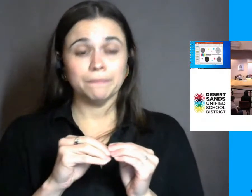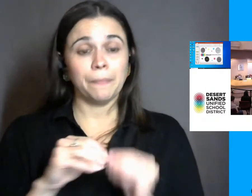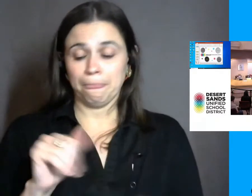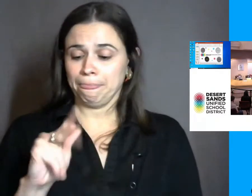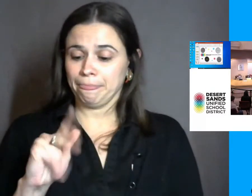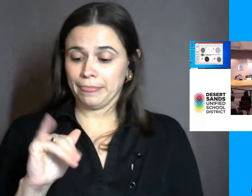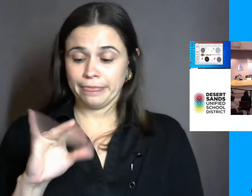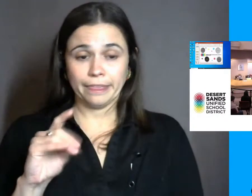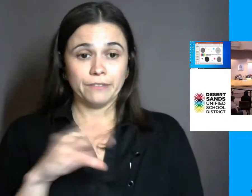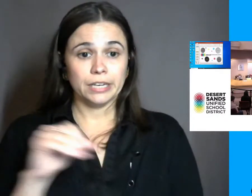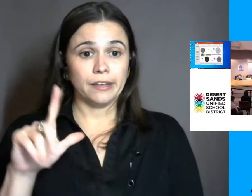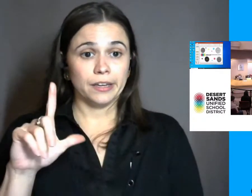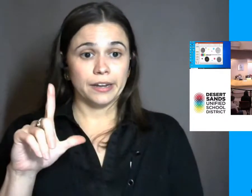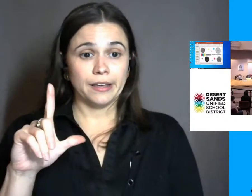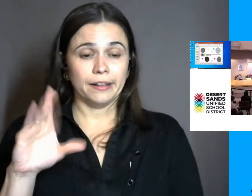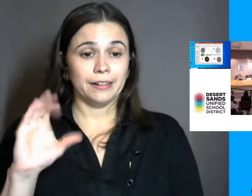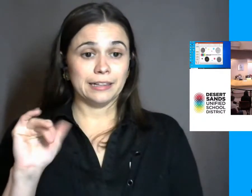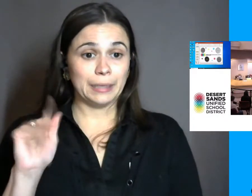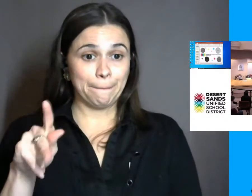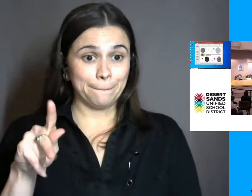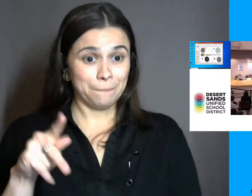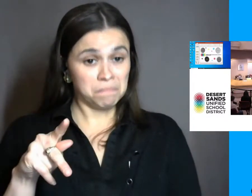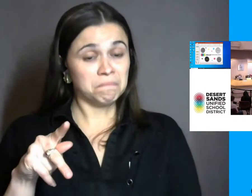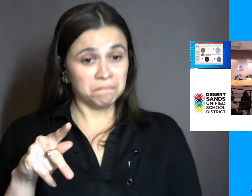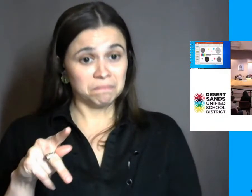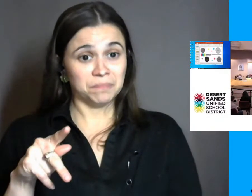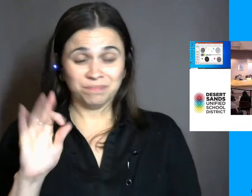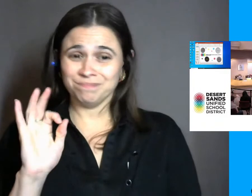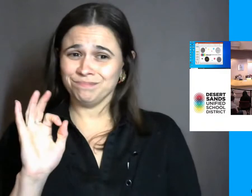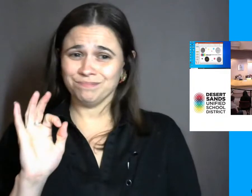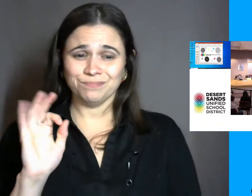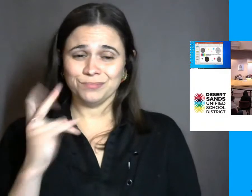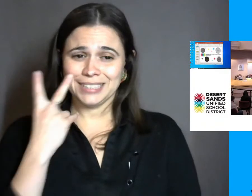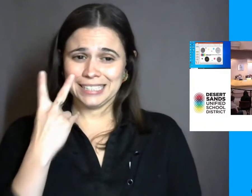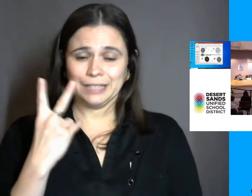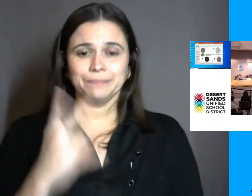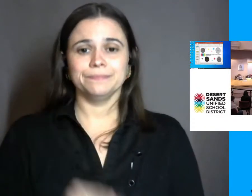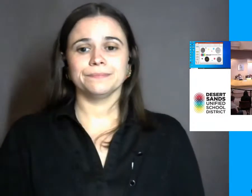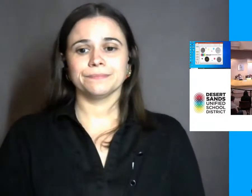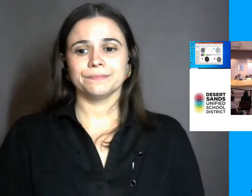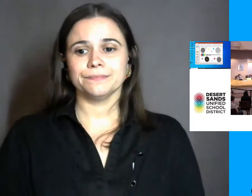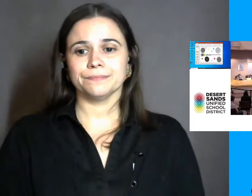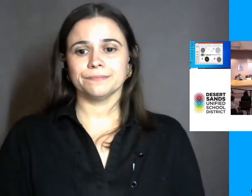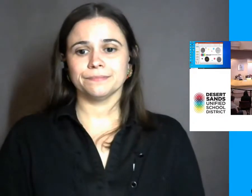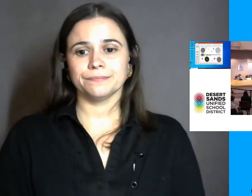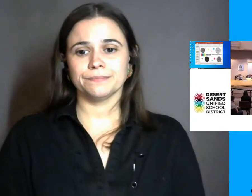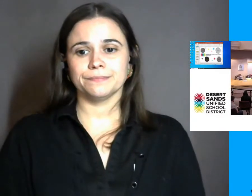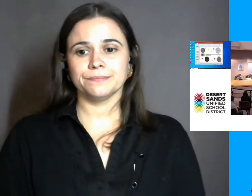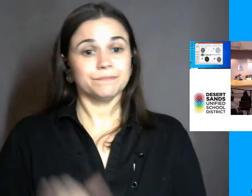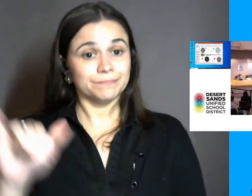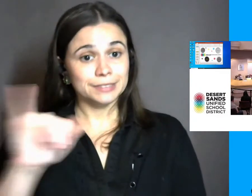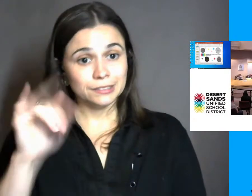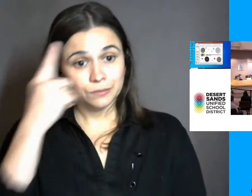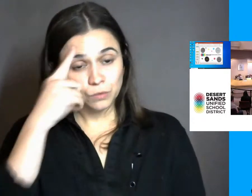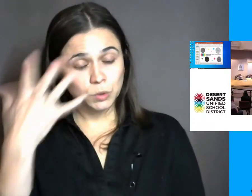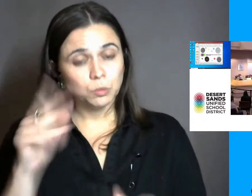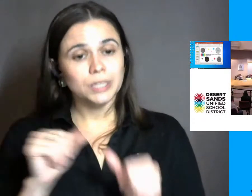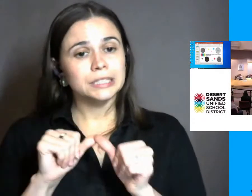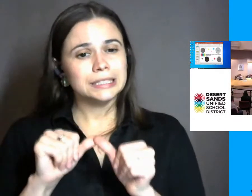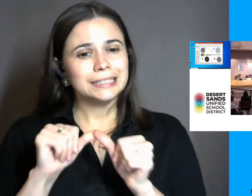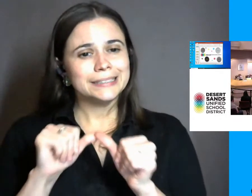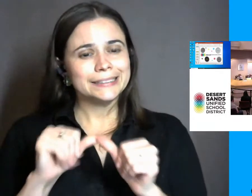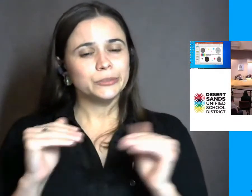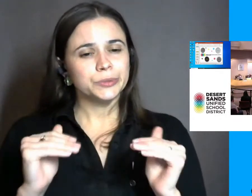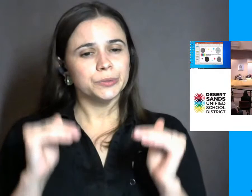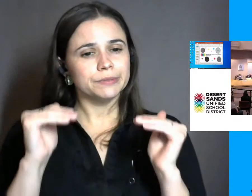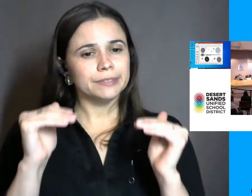I like seeing that. I also like seeing that that we're, as you said, we're continuing to advance our work with our